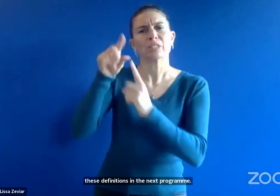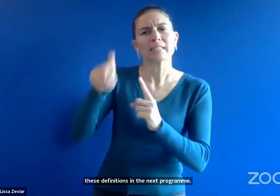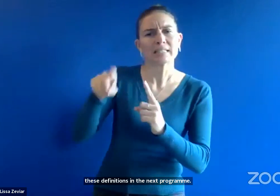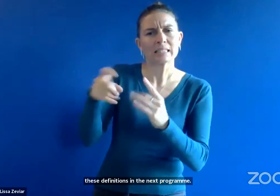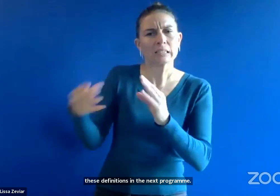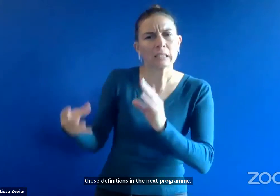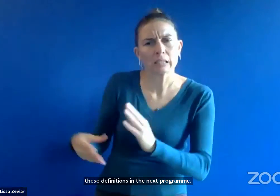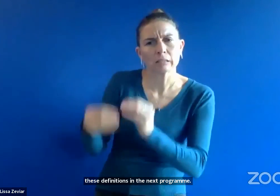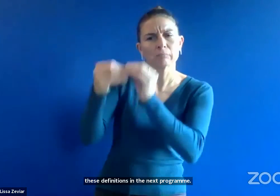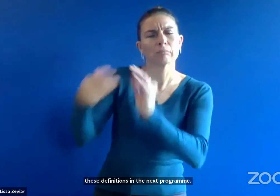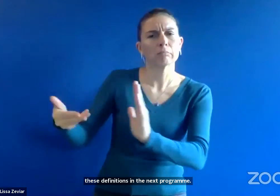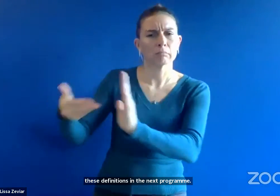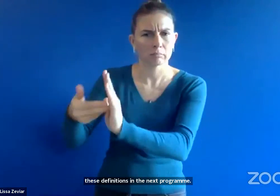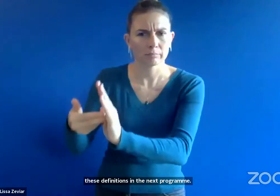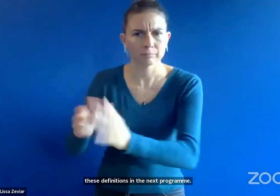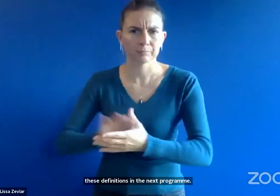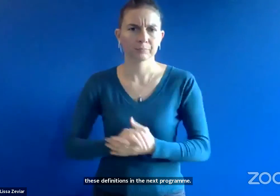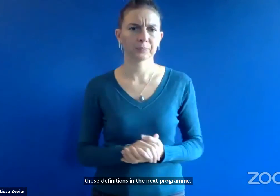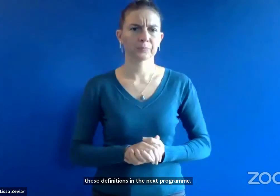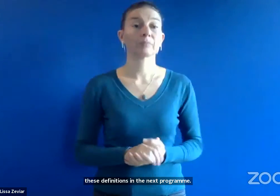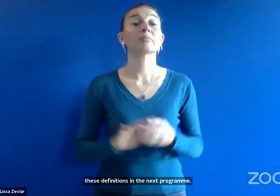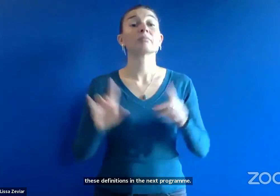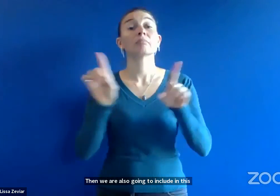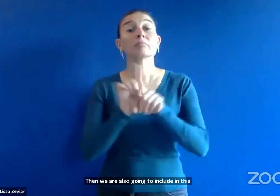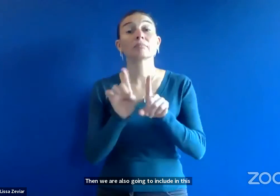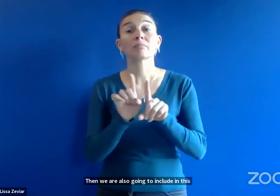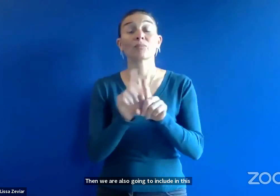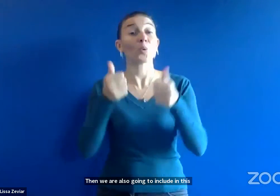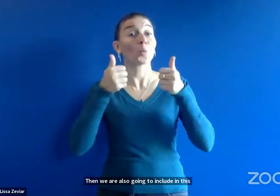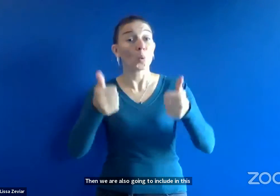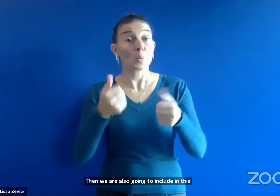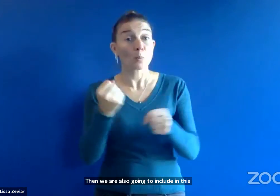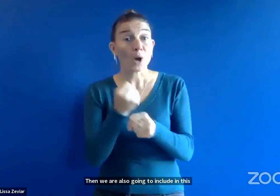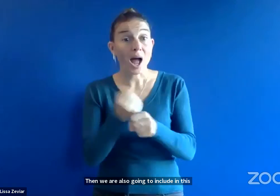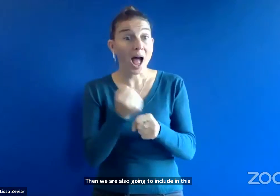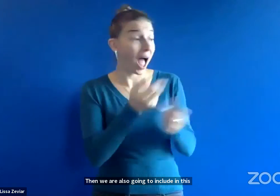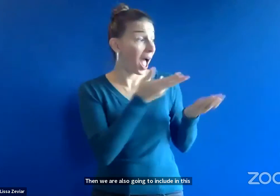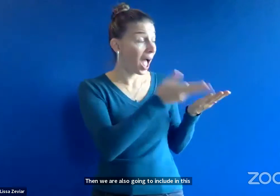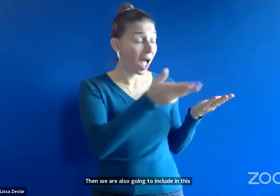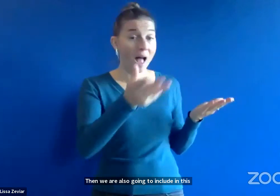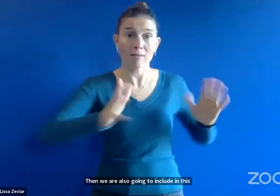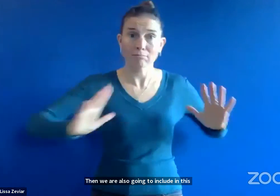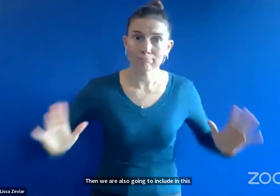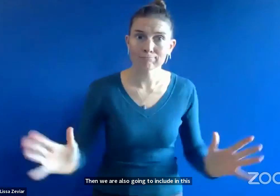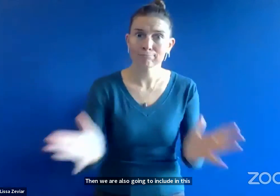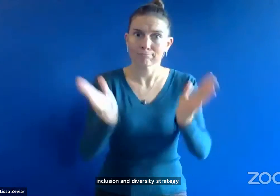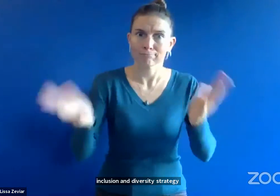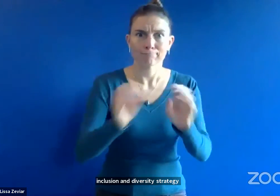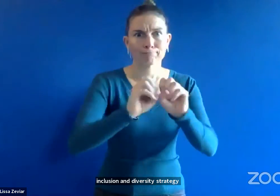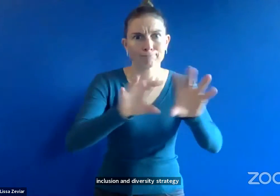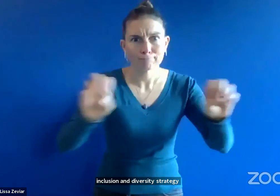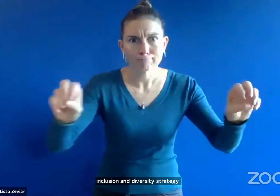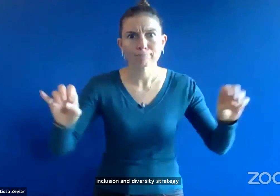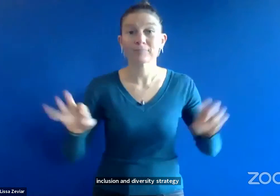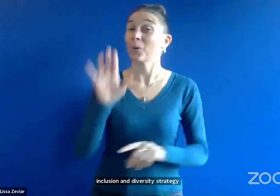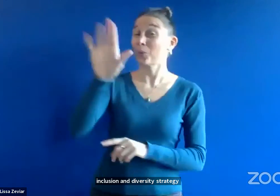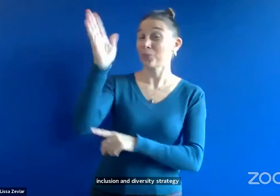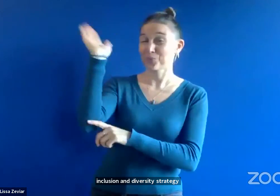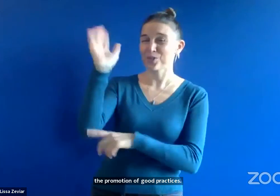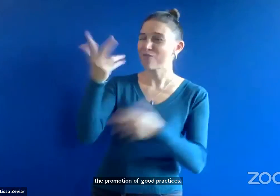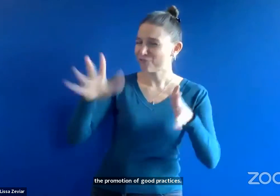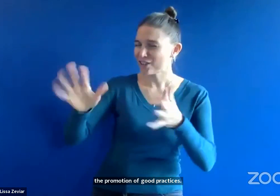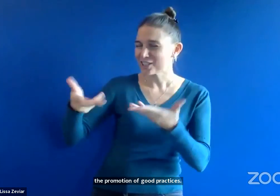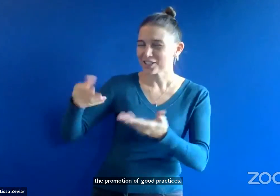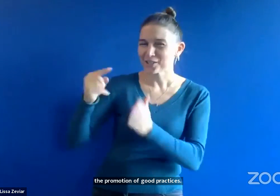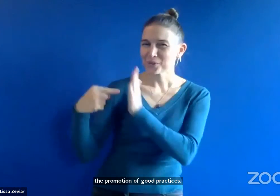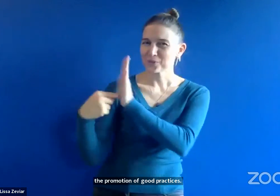diversity strategy the promotion of good practices, and we already saw some of them during your presentation.